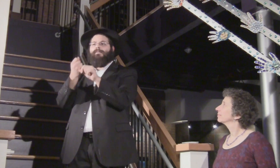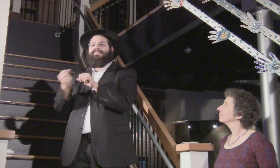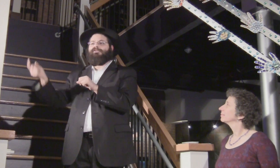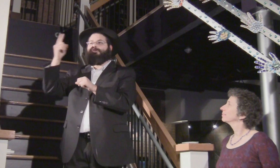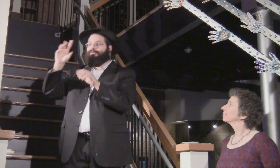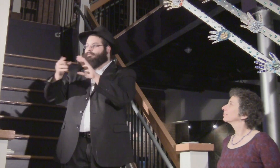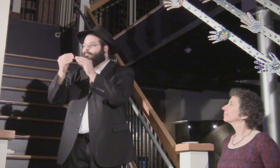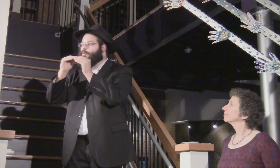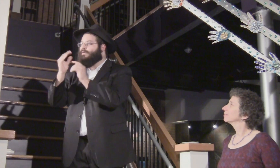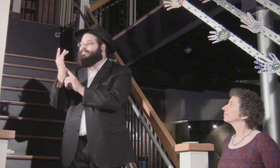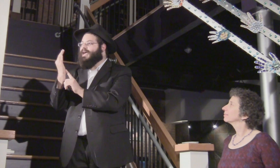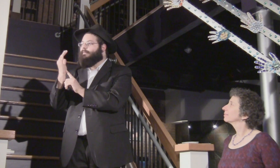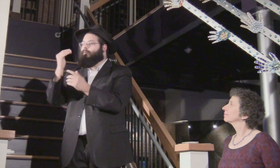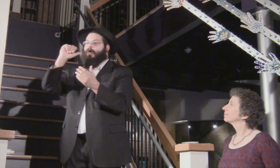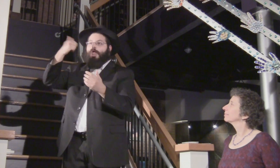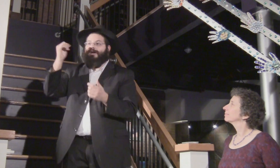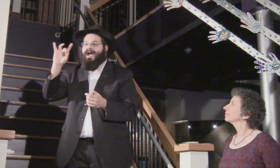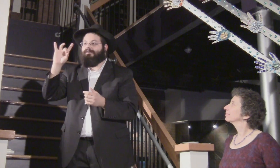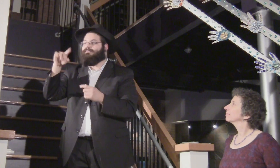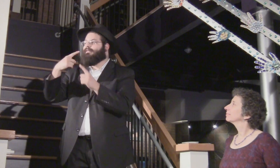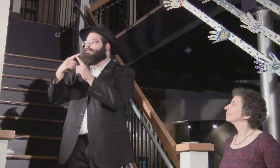But what about next year?